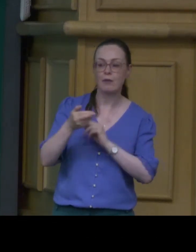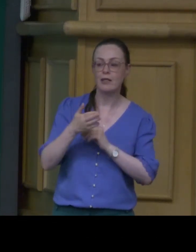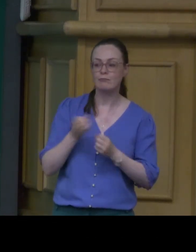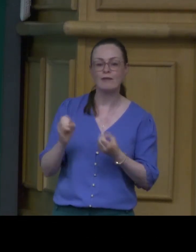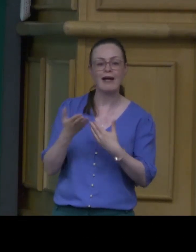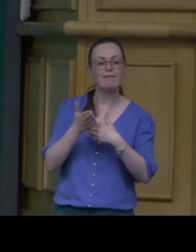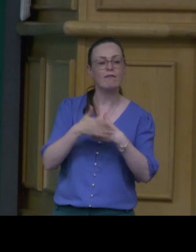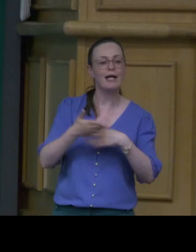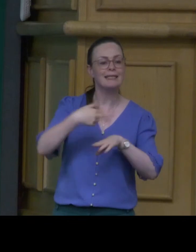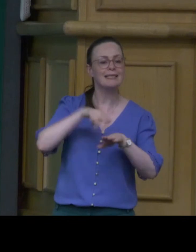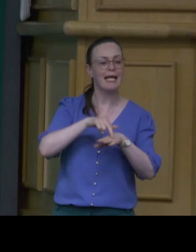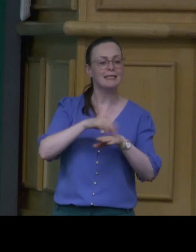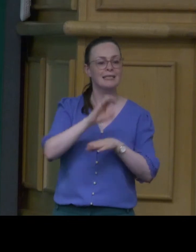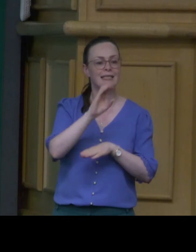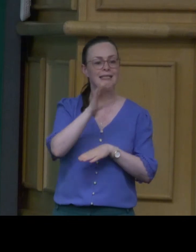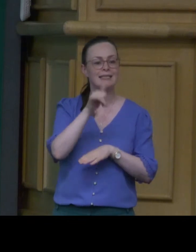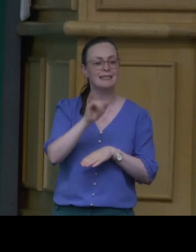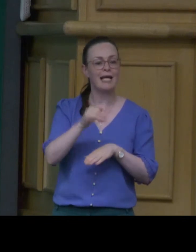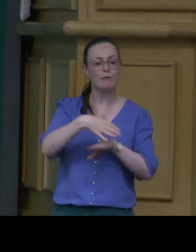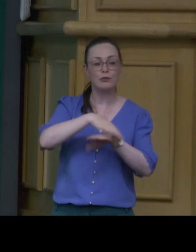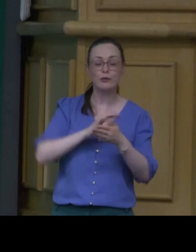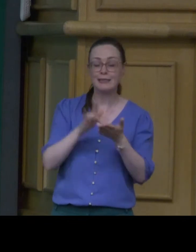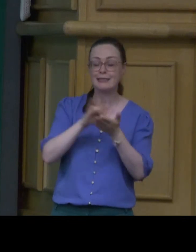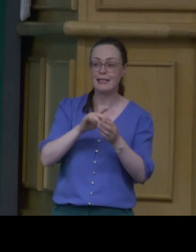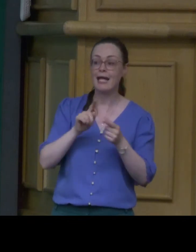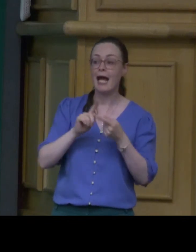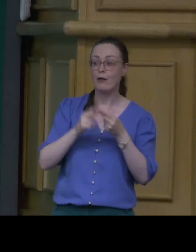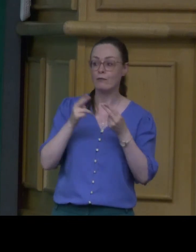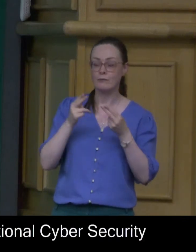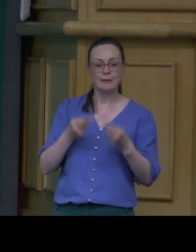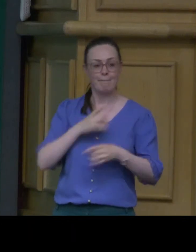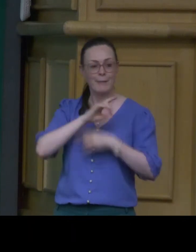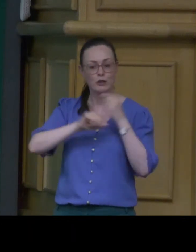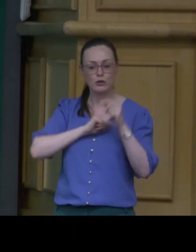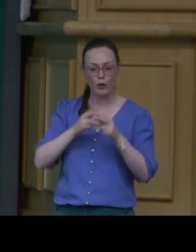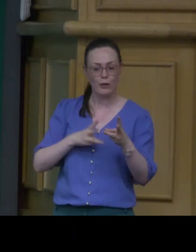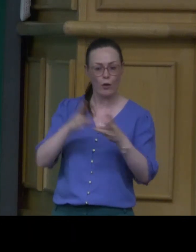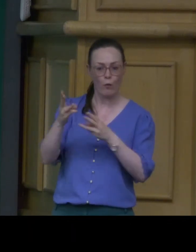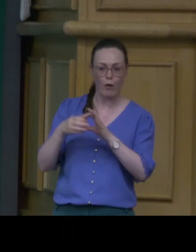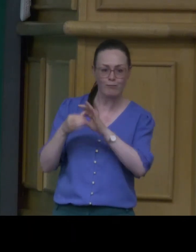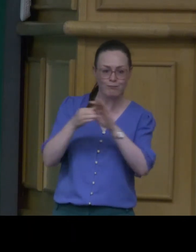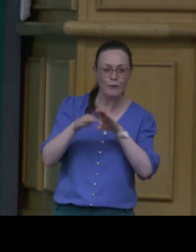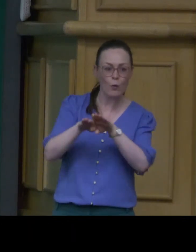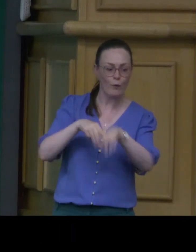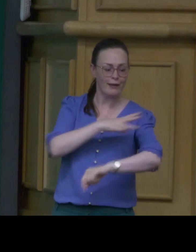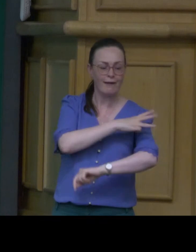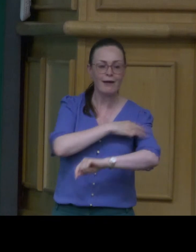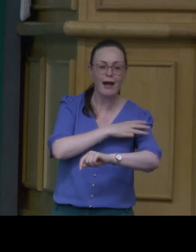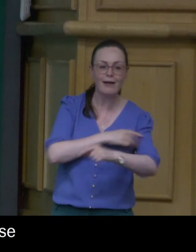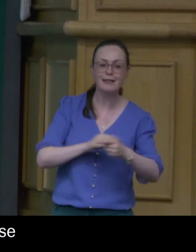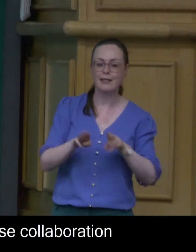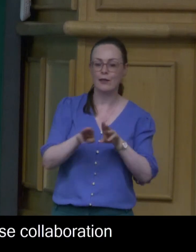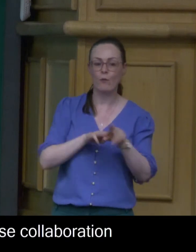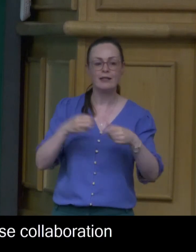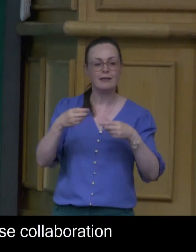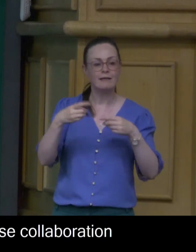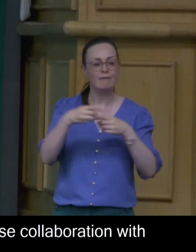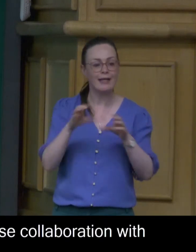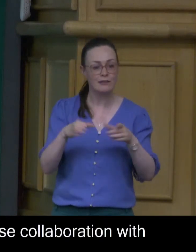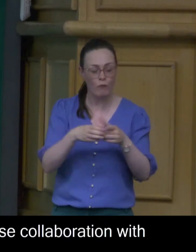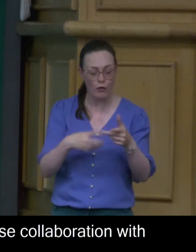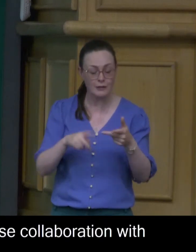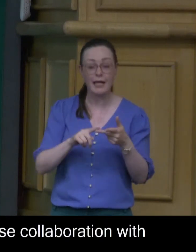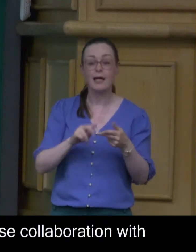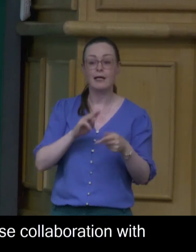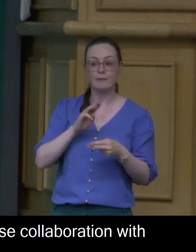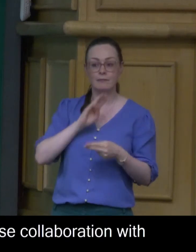National Cybersecurity Centre and making sure that it works in close collaboration with the Garda Síochána and with the Defence Forces so